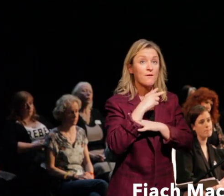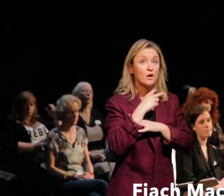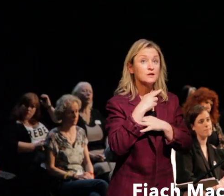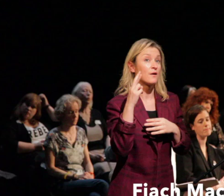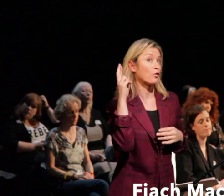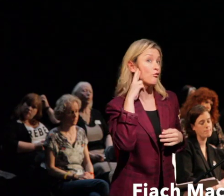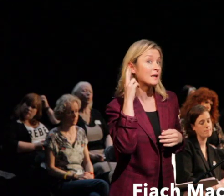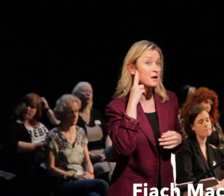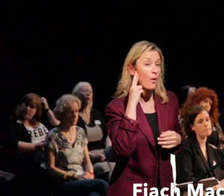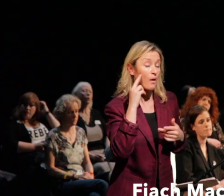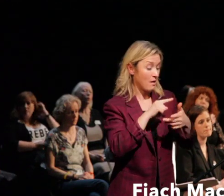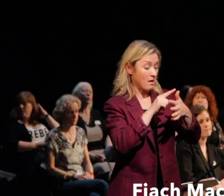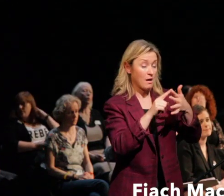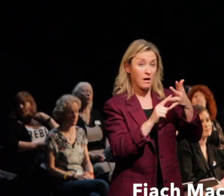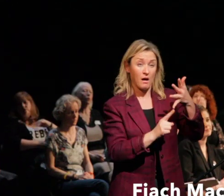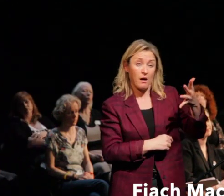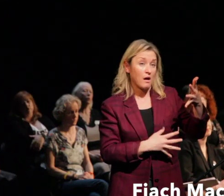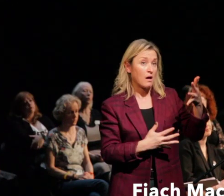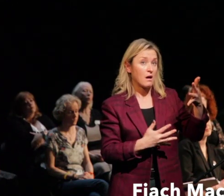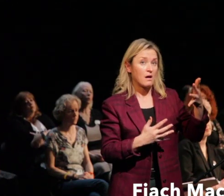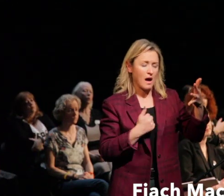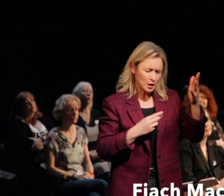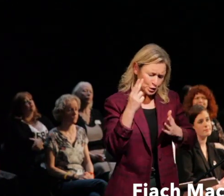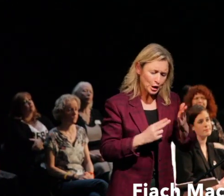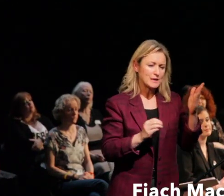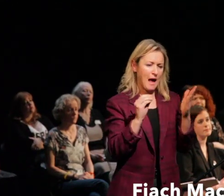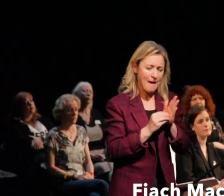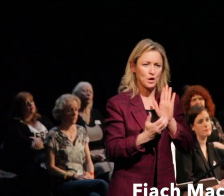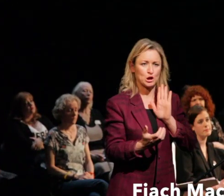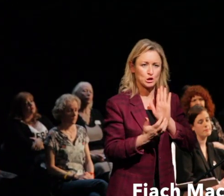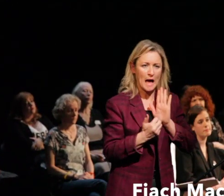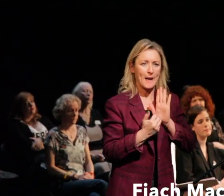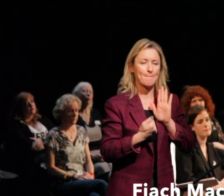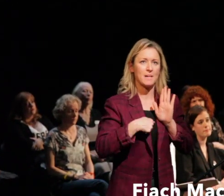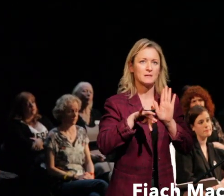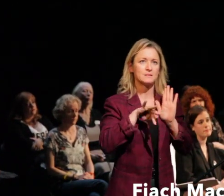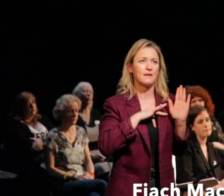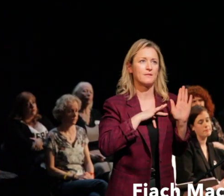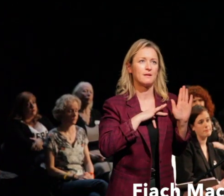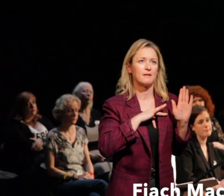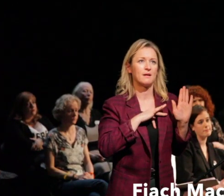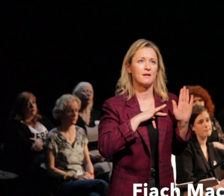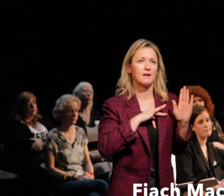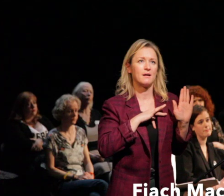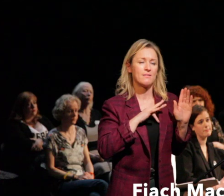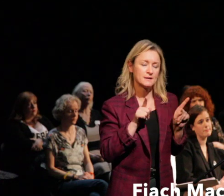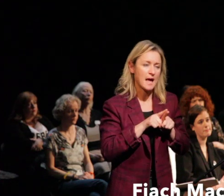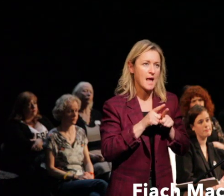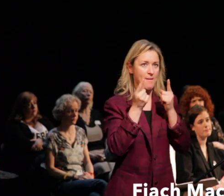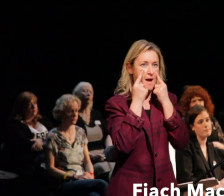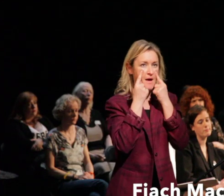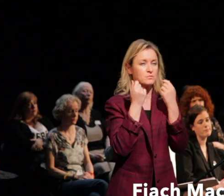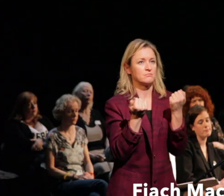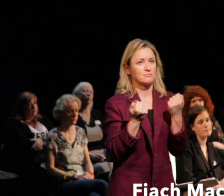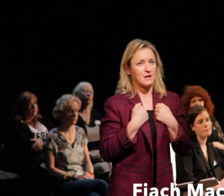radio. I should have implicated myself in that issue by checking myself and applying the same analytical eye to my